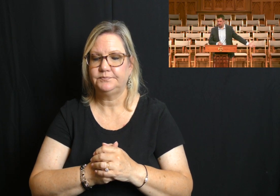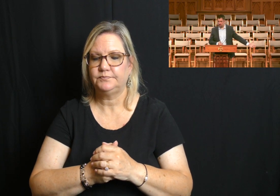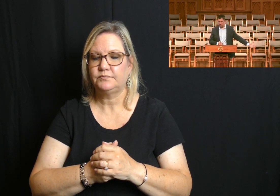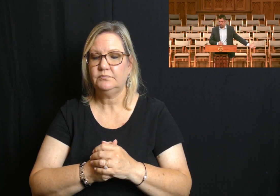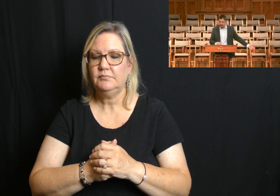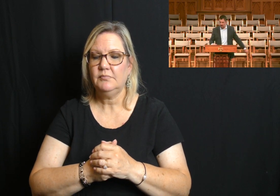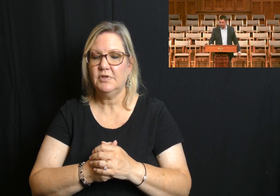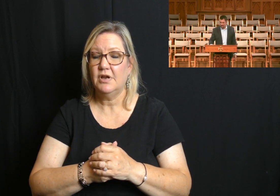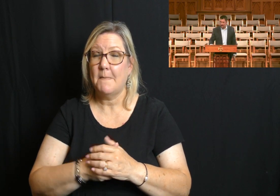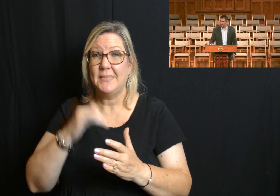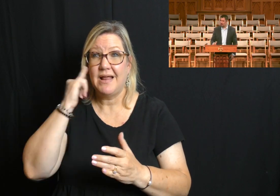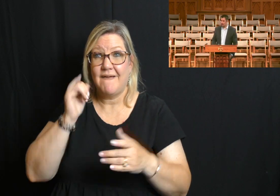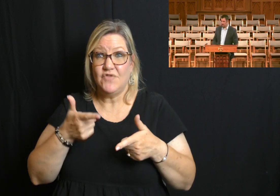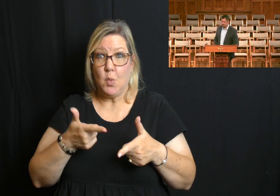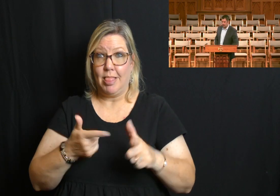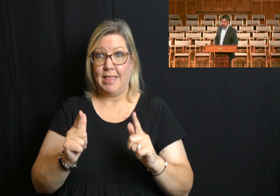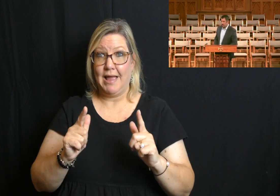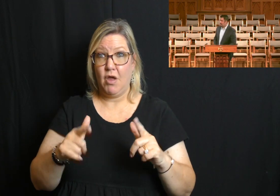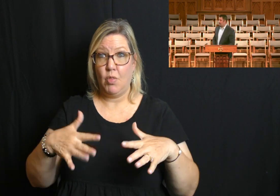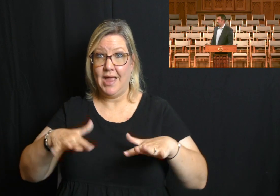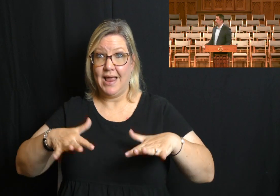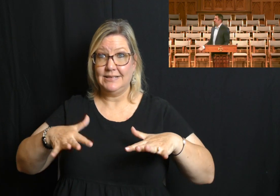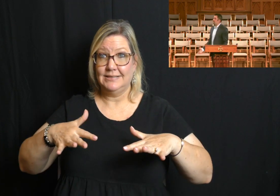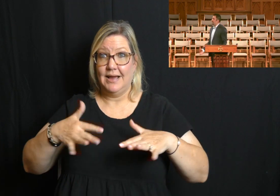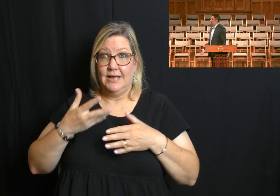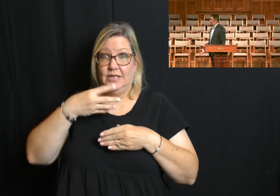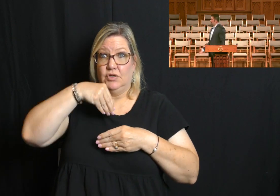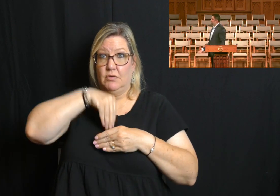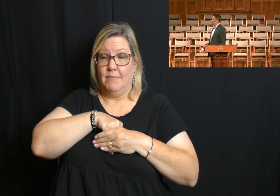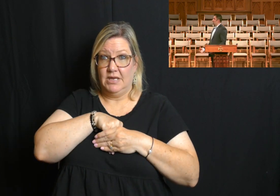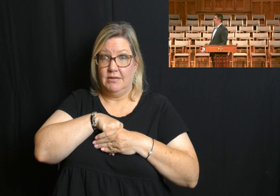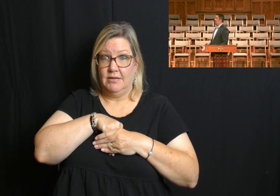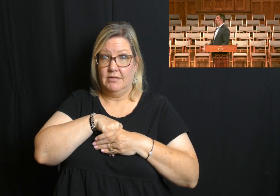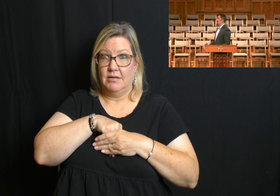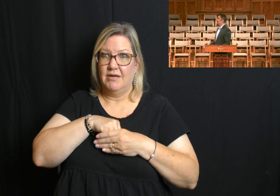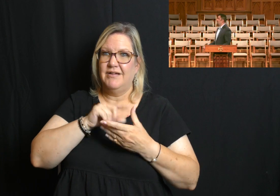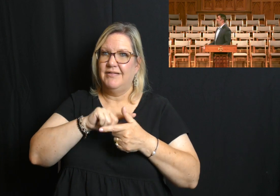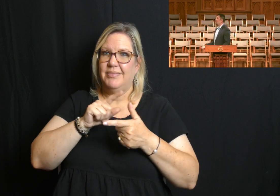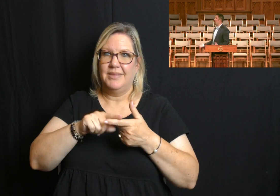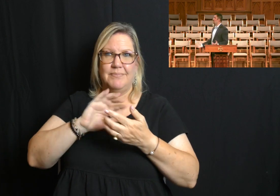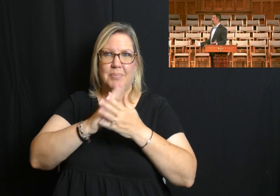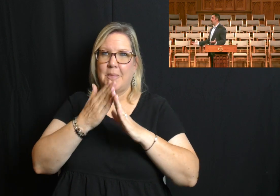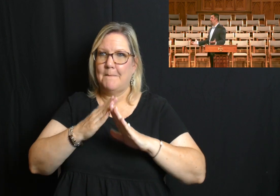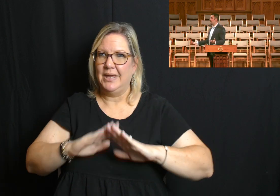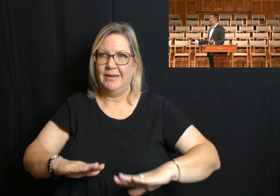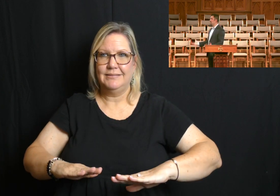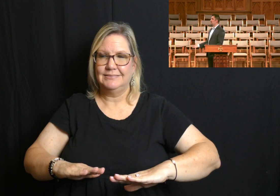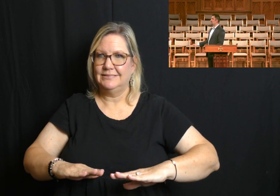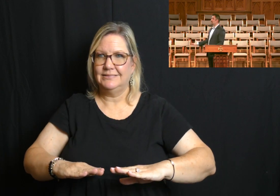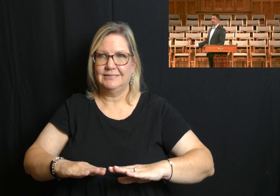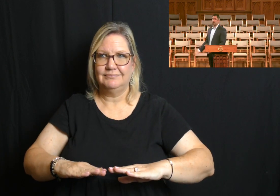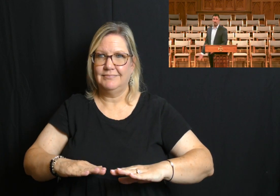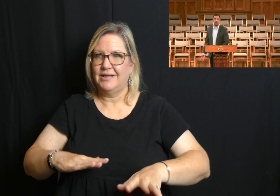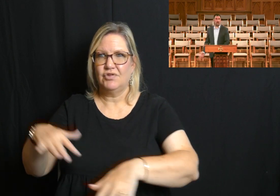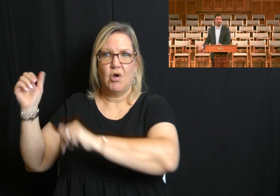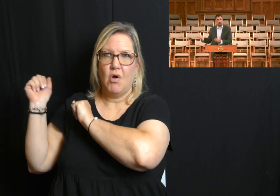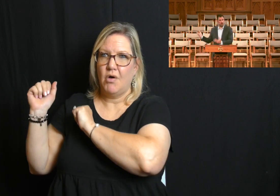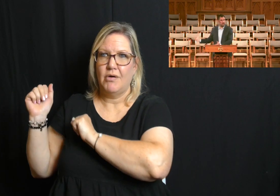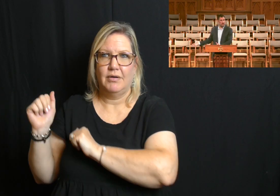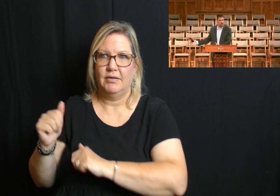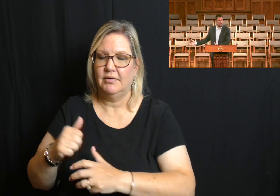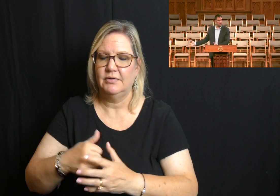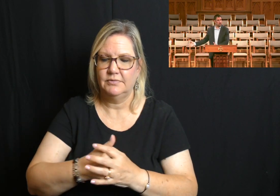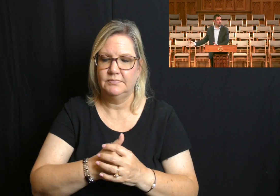peace. Our anxiety is ineffective. You can be anxious all day and nothing can come out